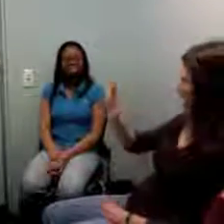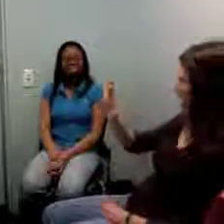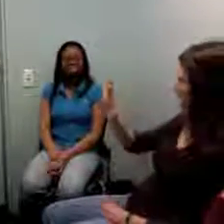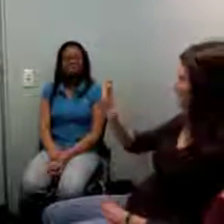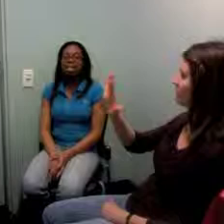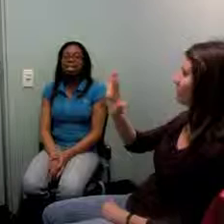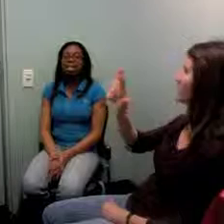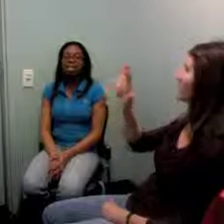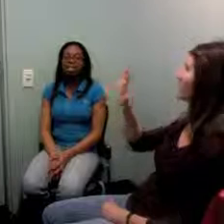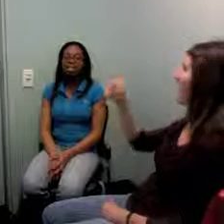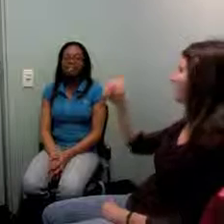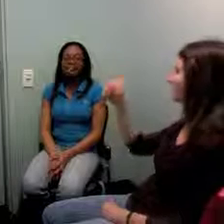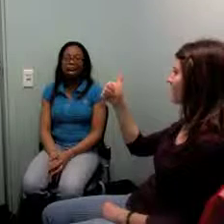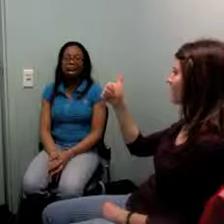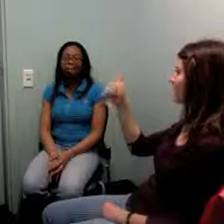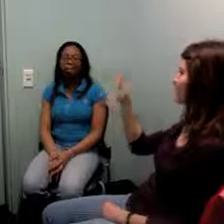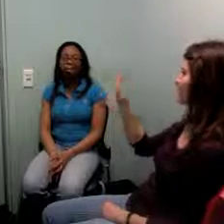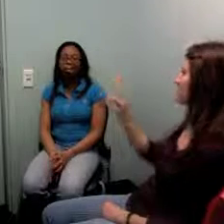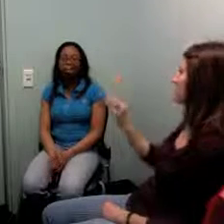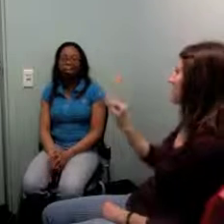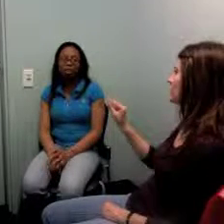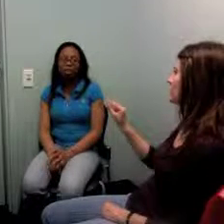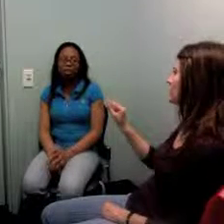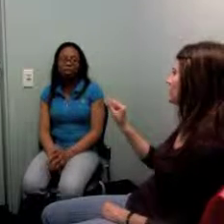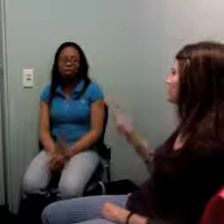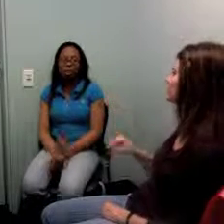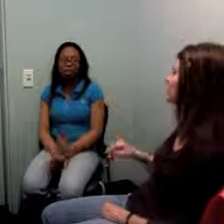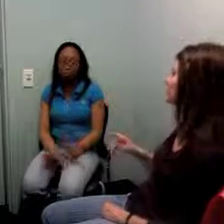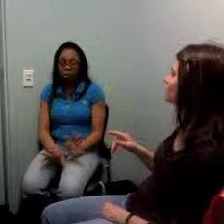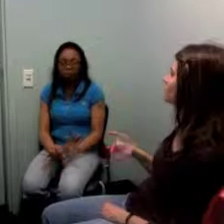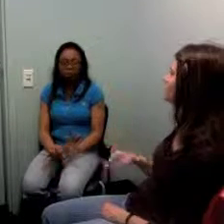But I tend to leave at 5 or maybe 5:30, 5:20.